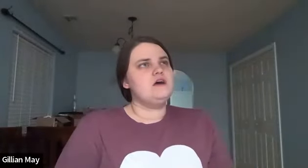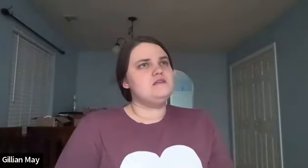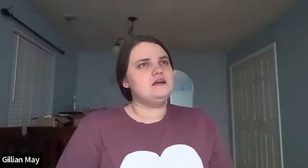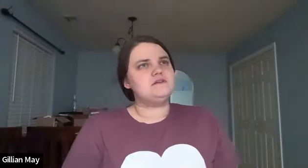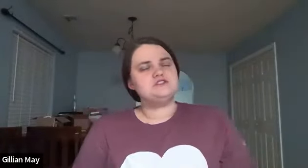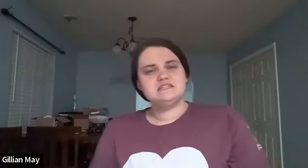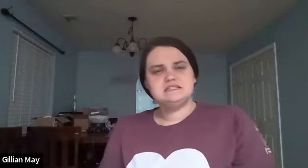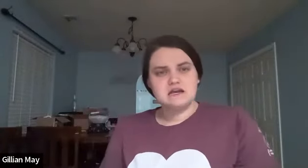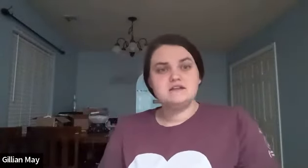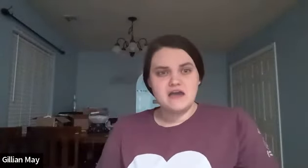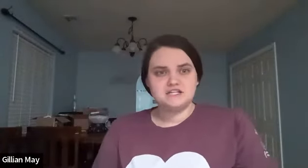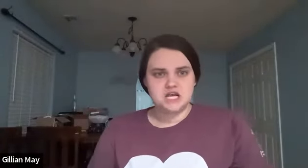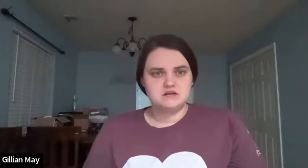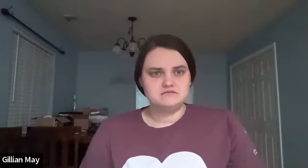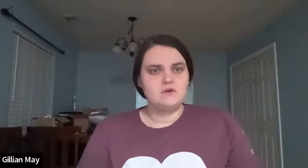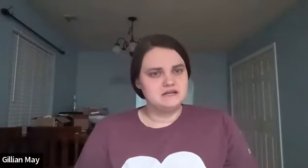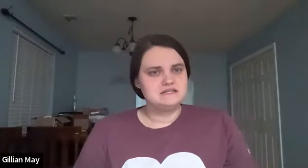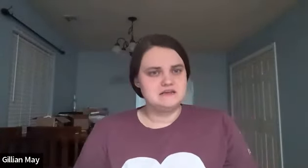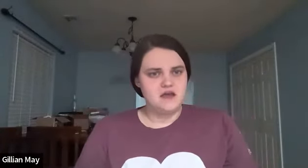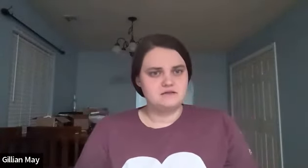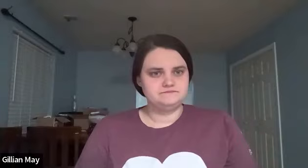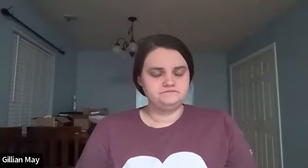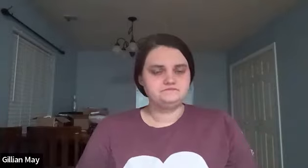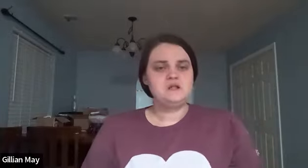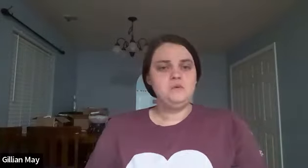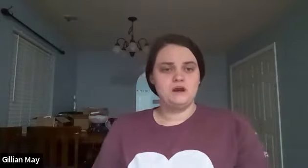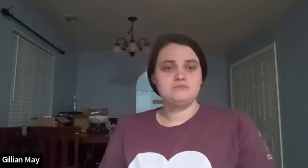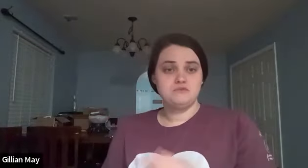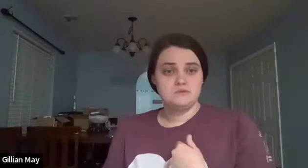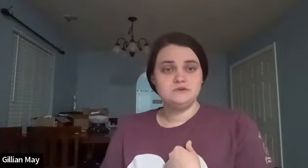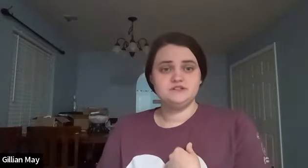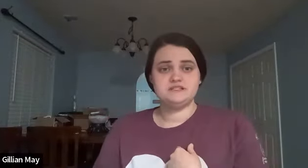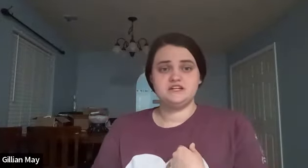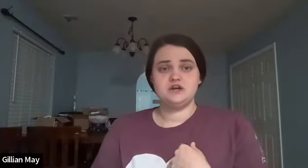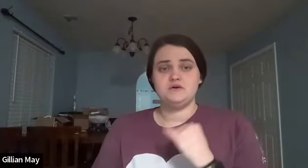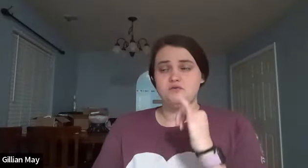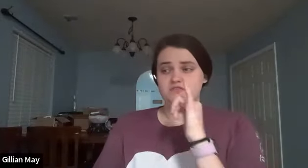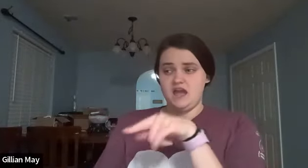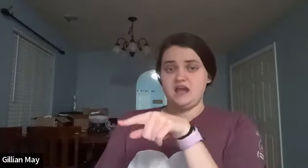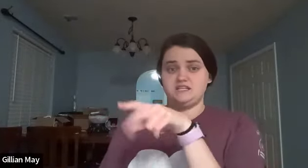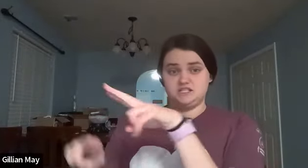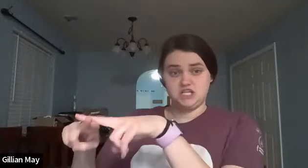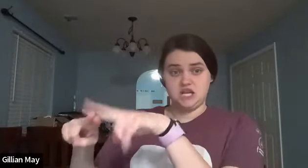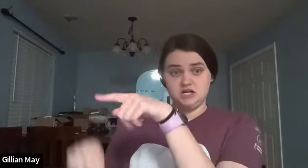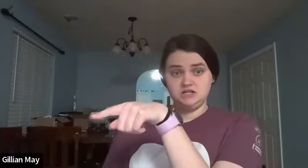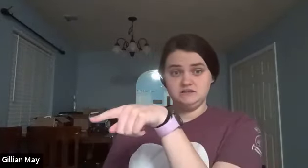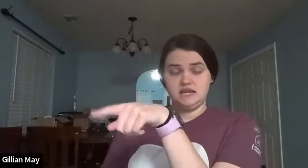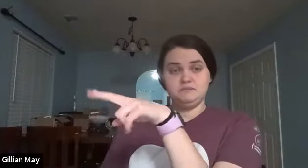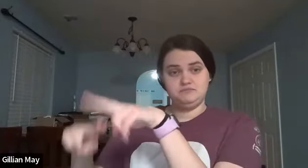that, like if I was trying to say sit down in that chair, I wanted to say that. What I probably would do is I'd go that chair, like I'd